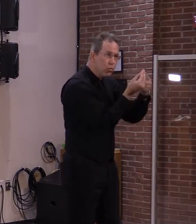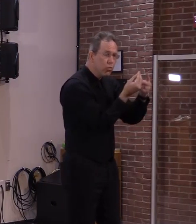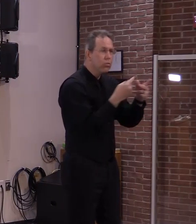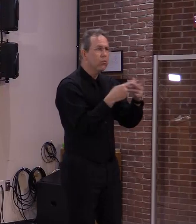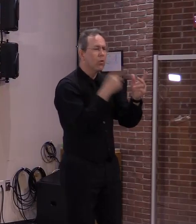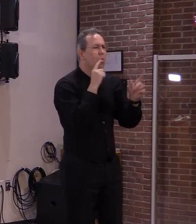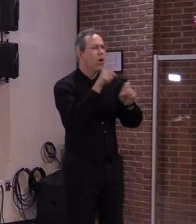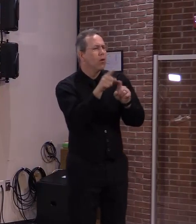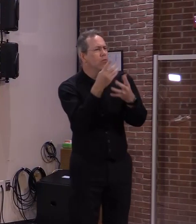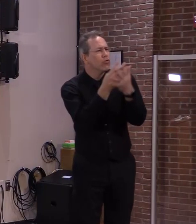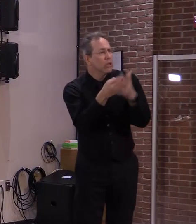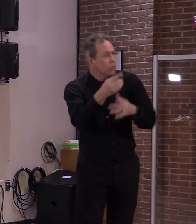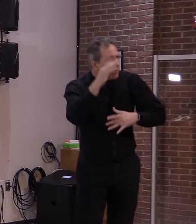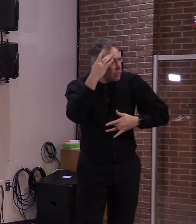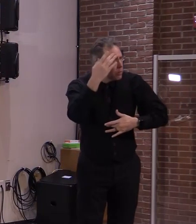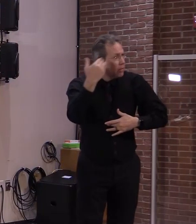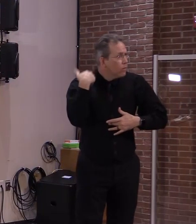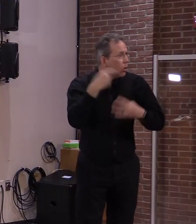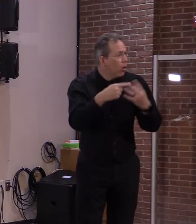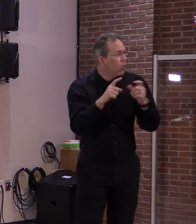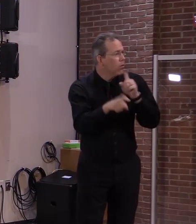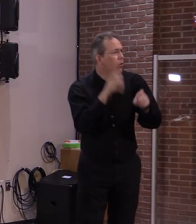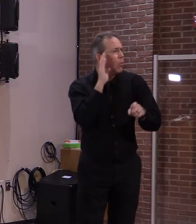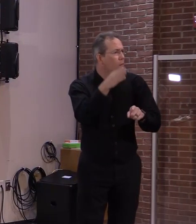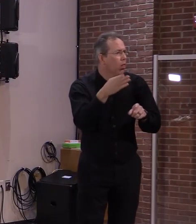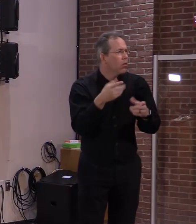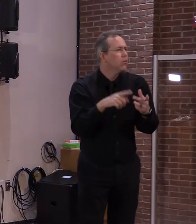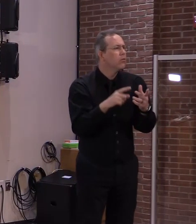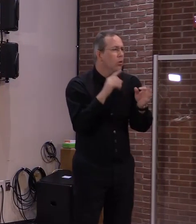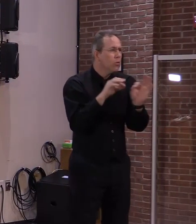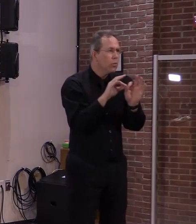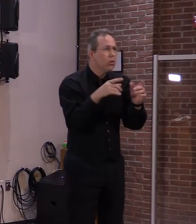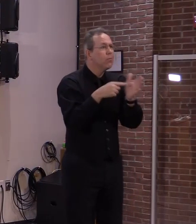the requirement that all visitors wear masks